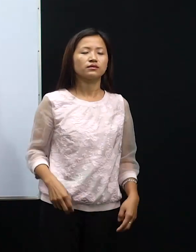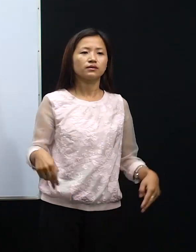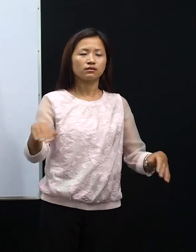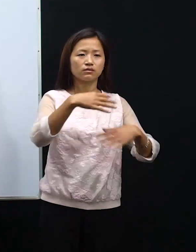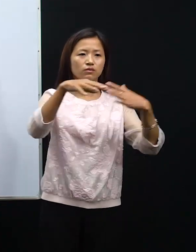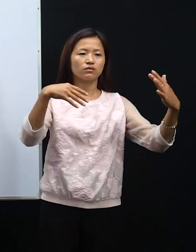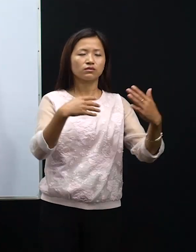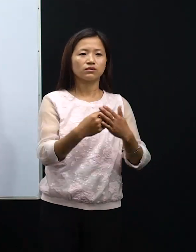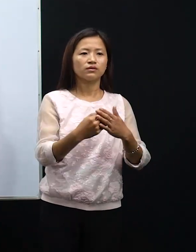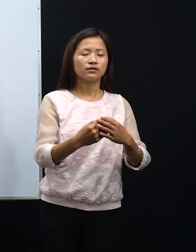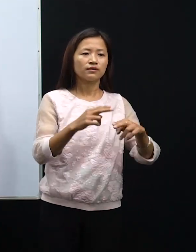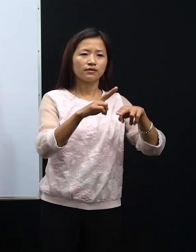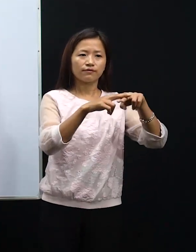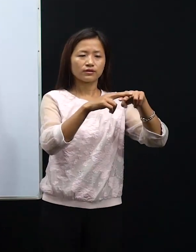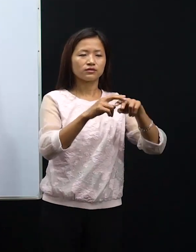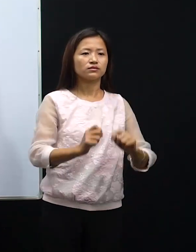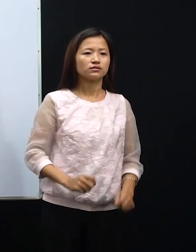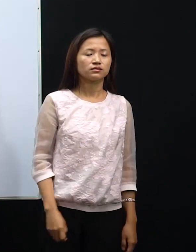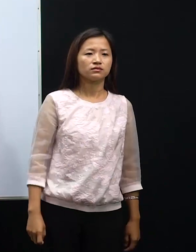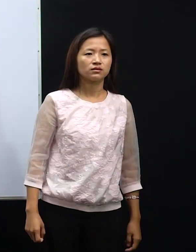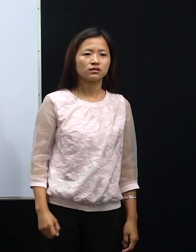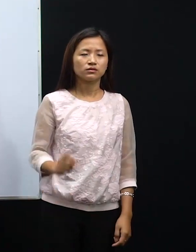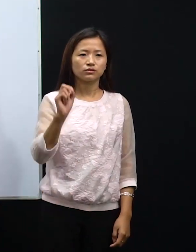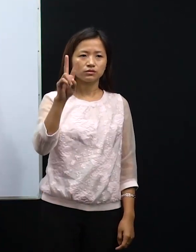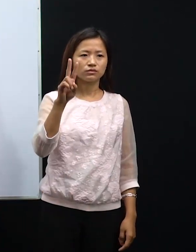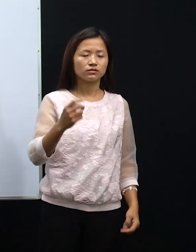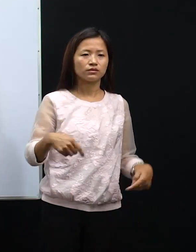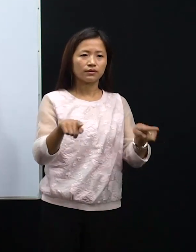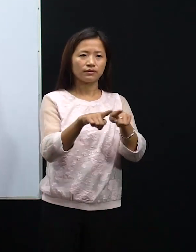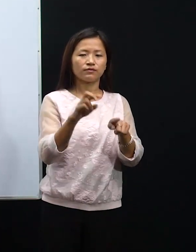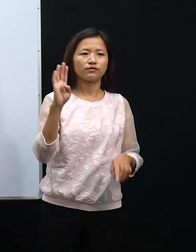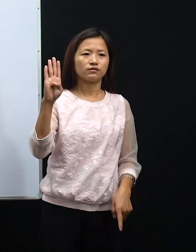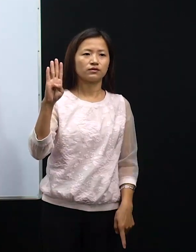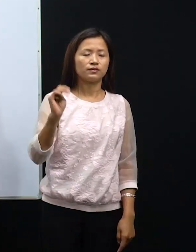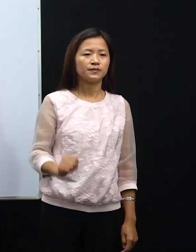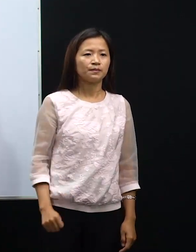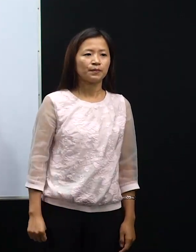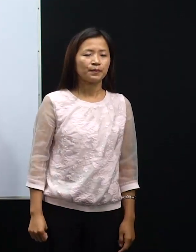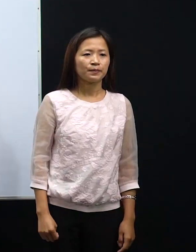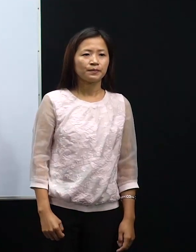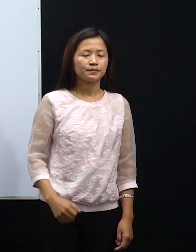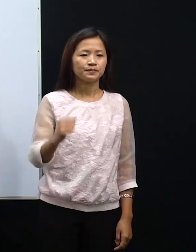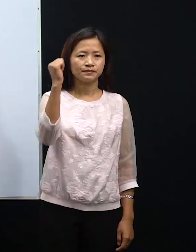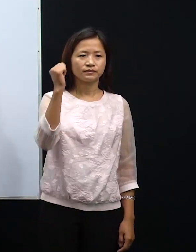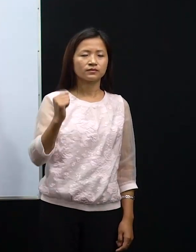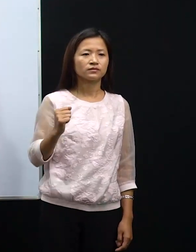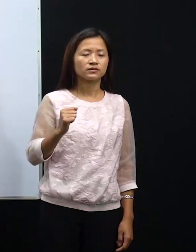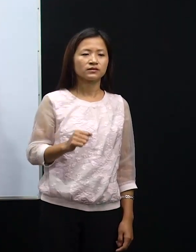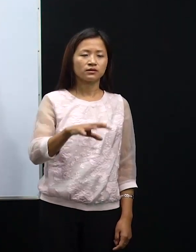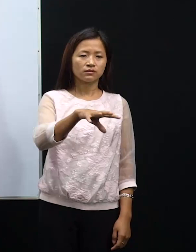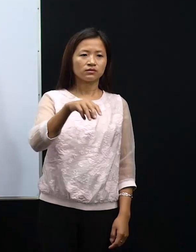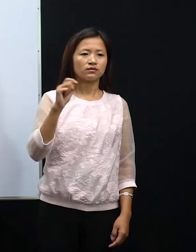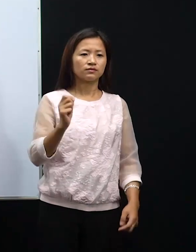factors. So, here factors will be 2 and 4. Alright? So, let's take the